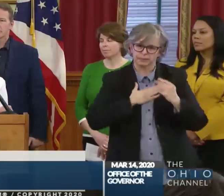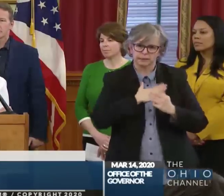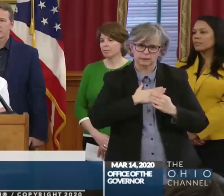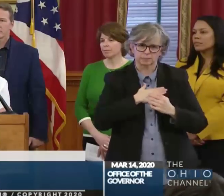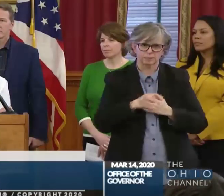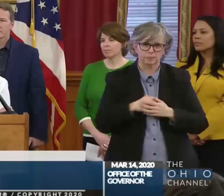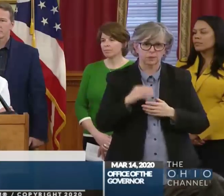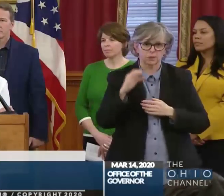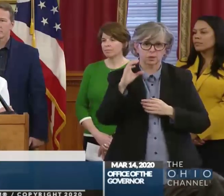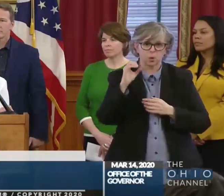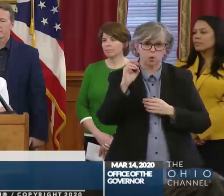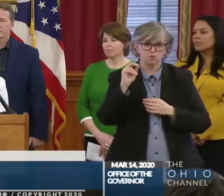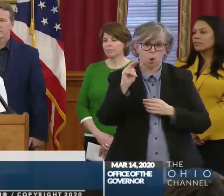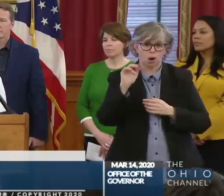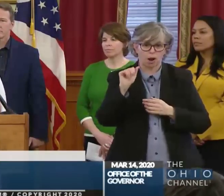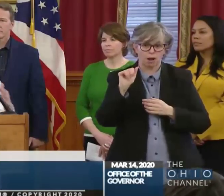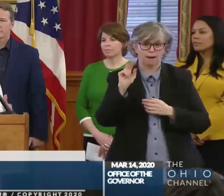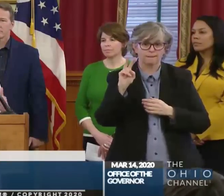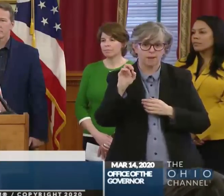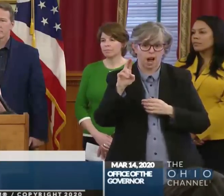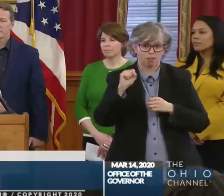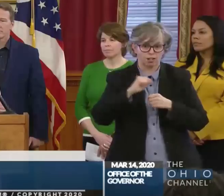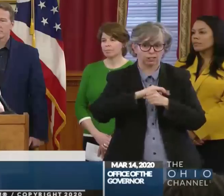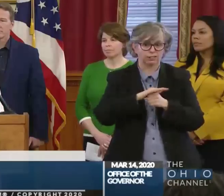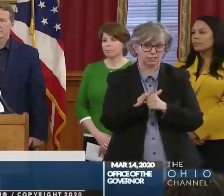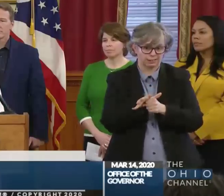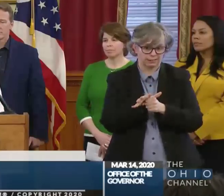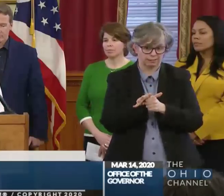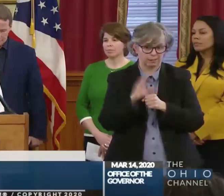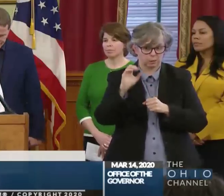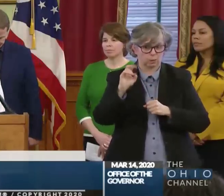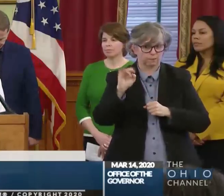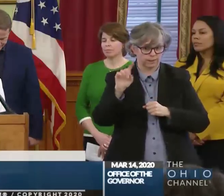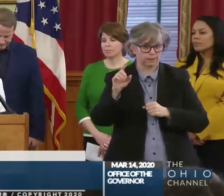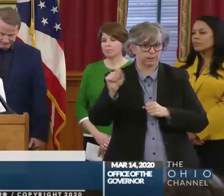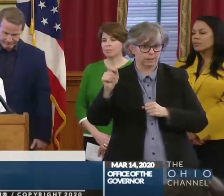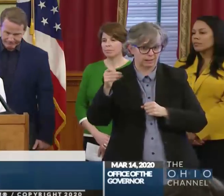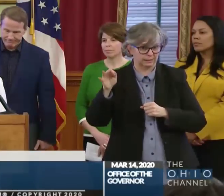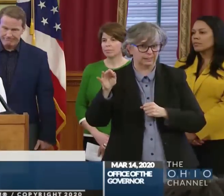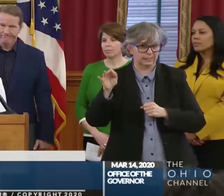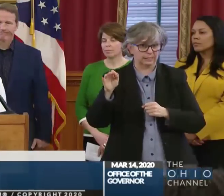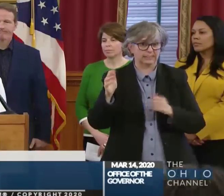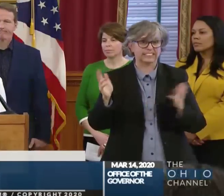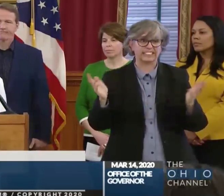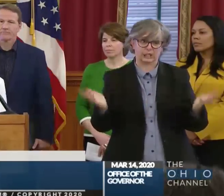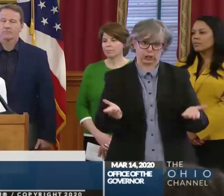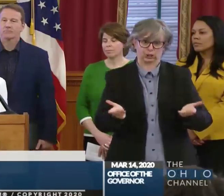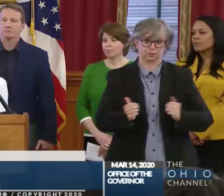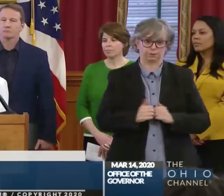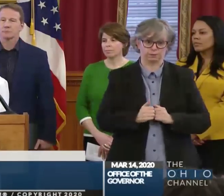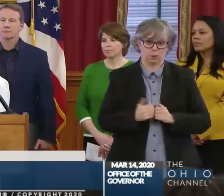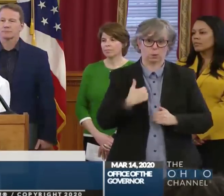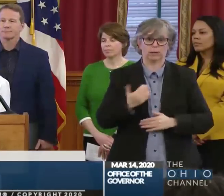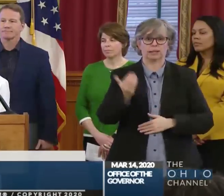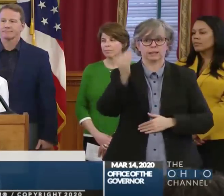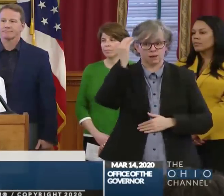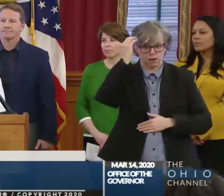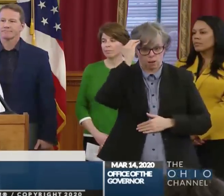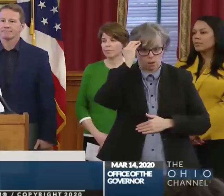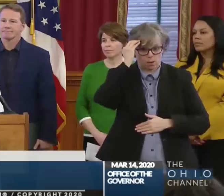coronavirus is amongst us. We know now, and the rapid rise in cases, and in the history of these cases of